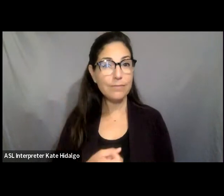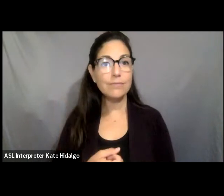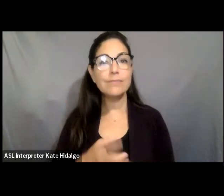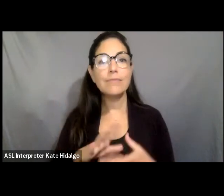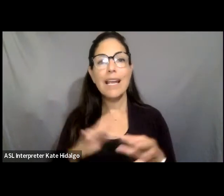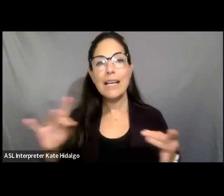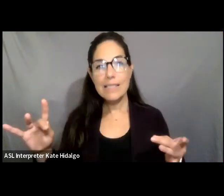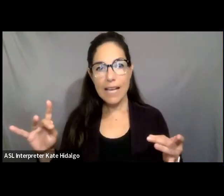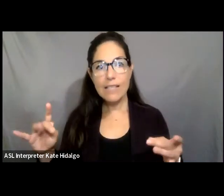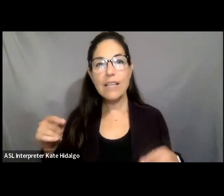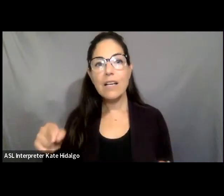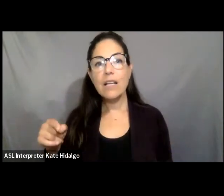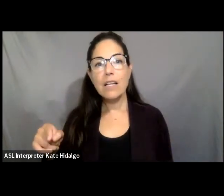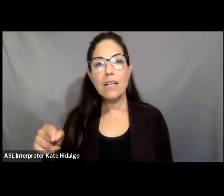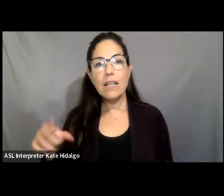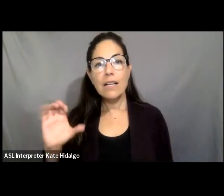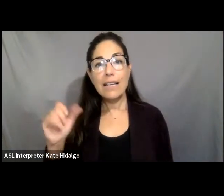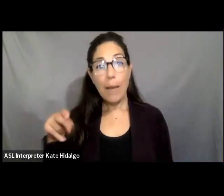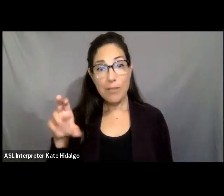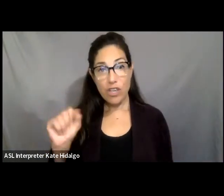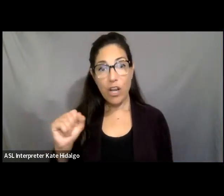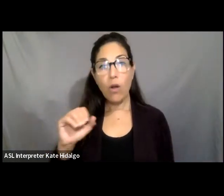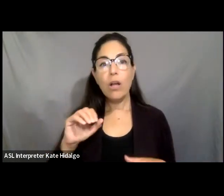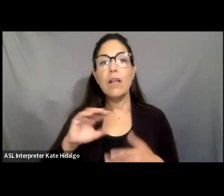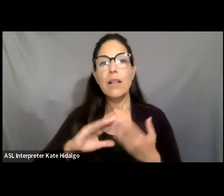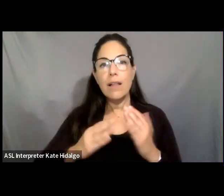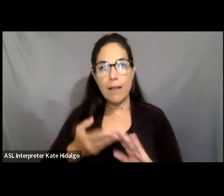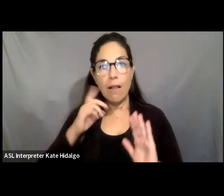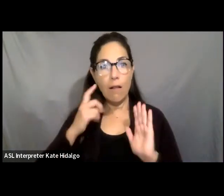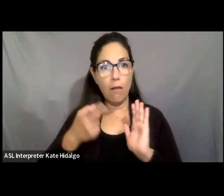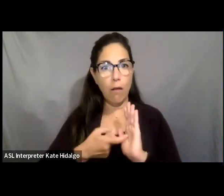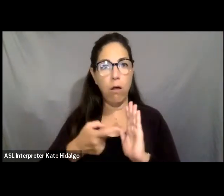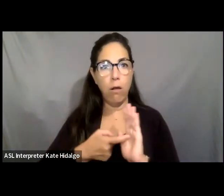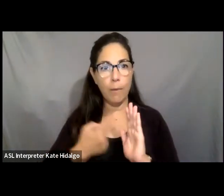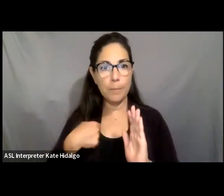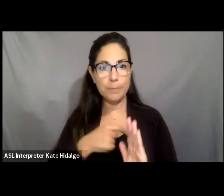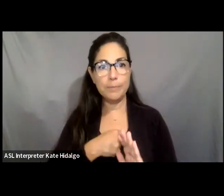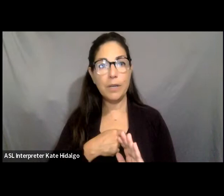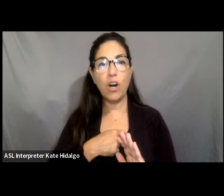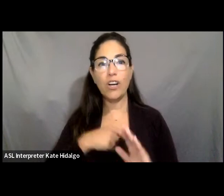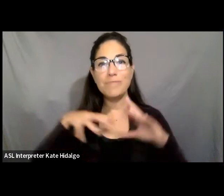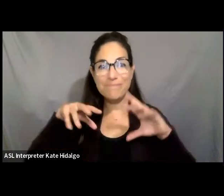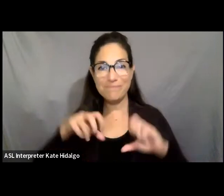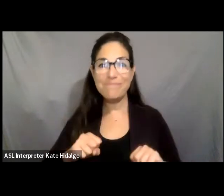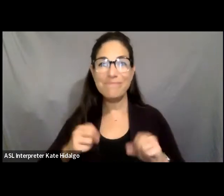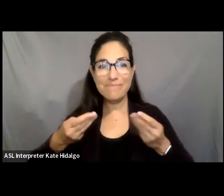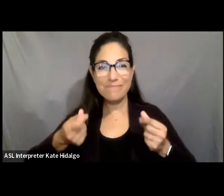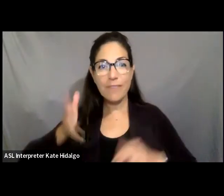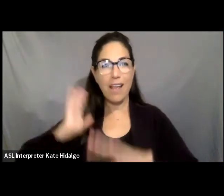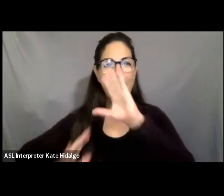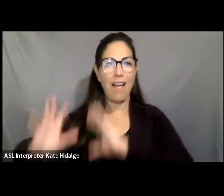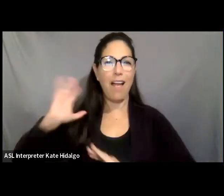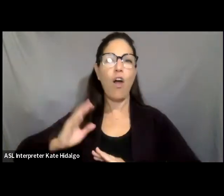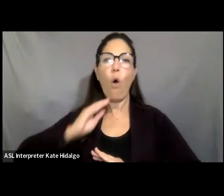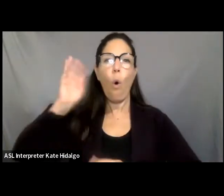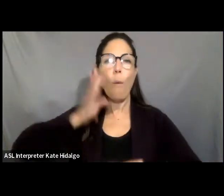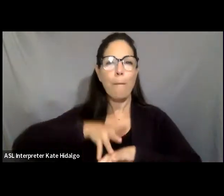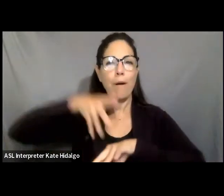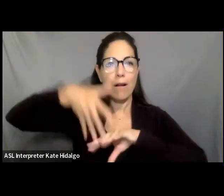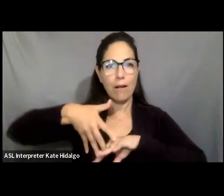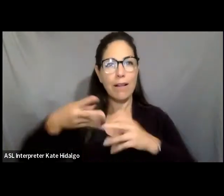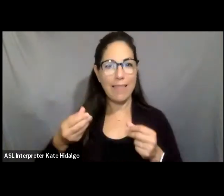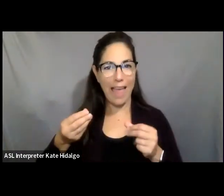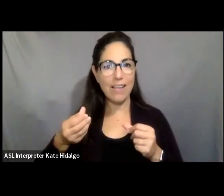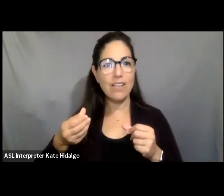says, the Capuchino High School community acknowledges that our campus lies on the ancestral homeland of